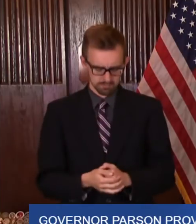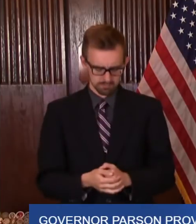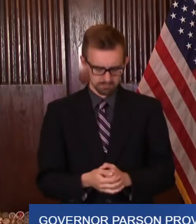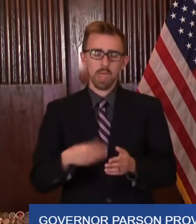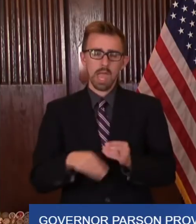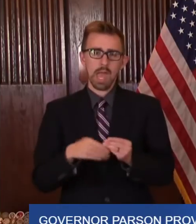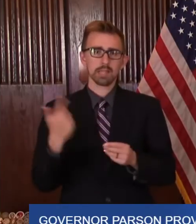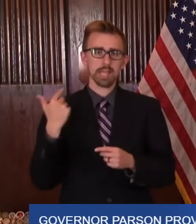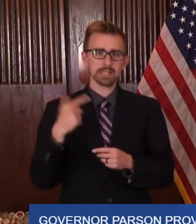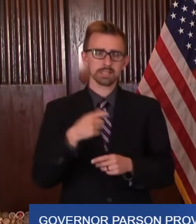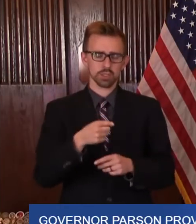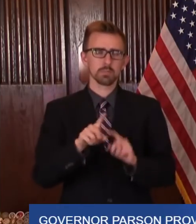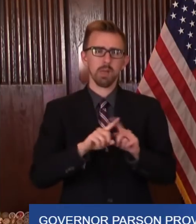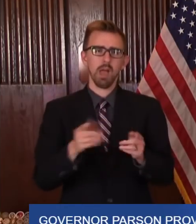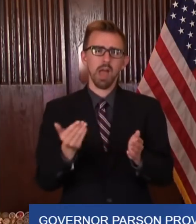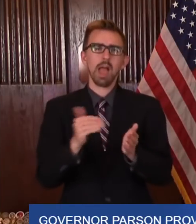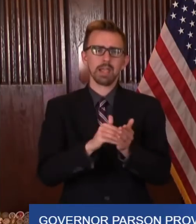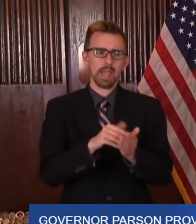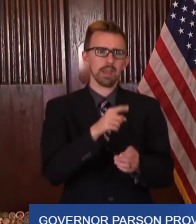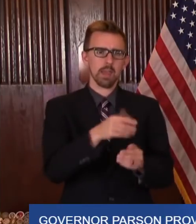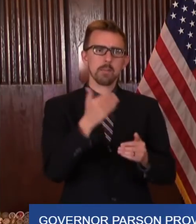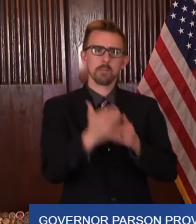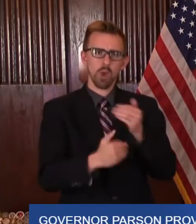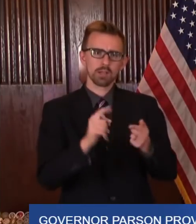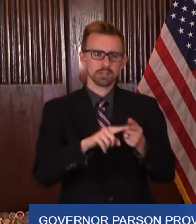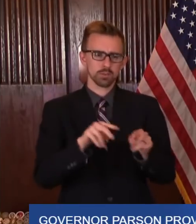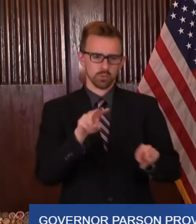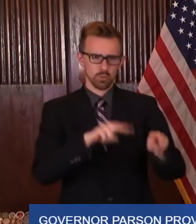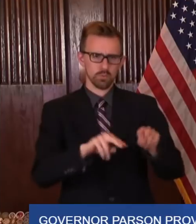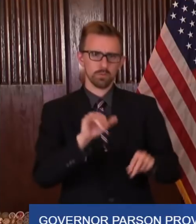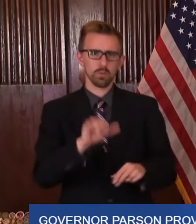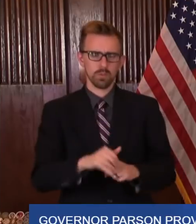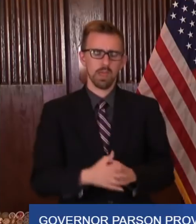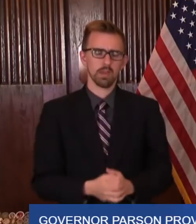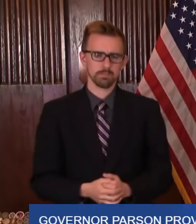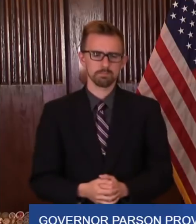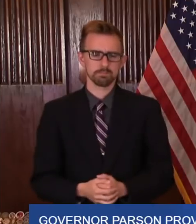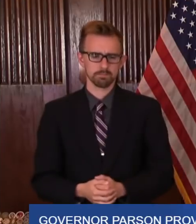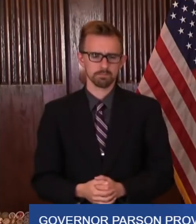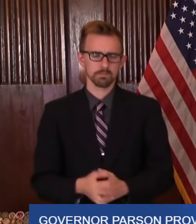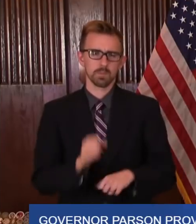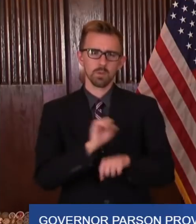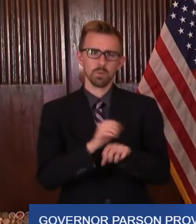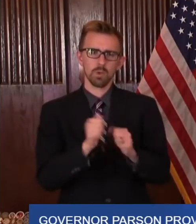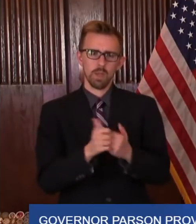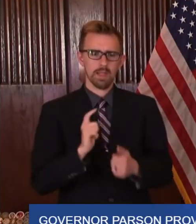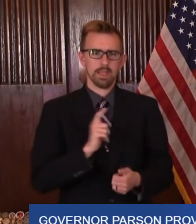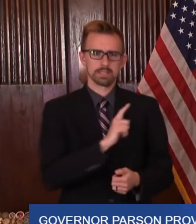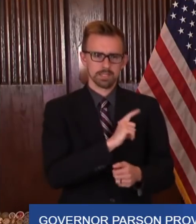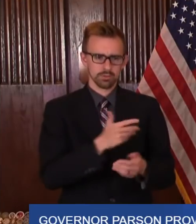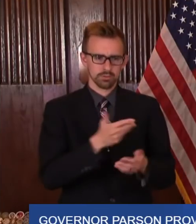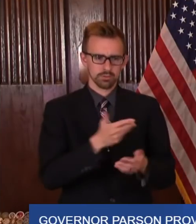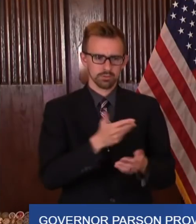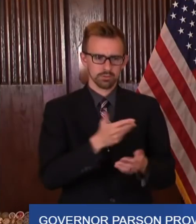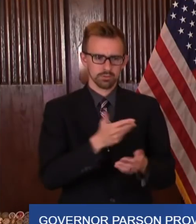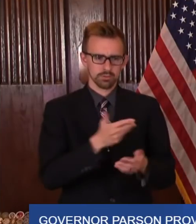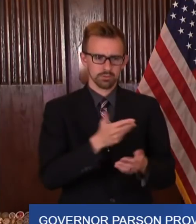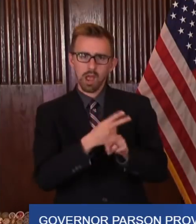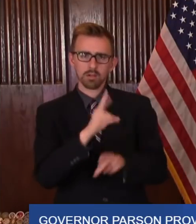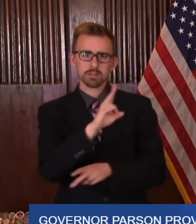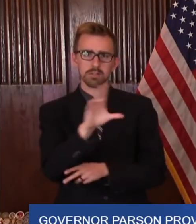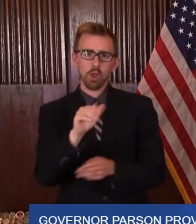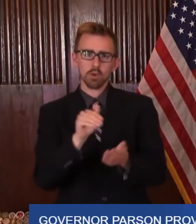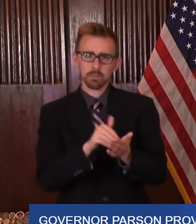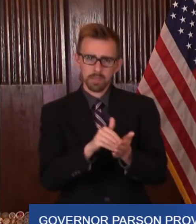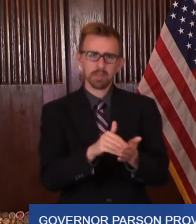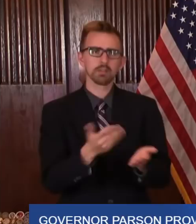it. So there's a start in the process. But again, it's a process to get that done. So again, it's a matter of working with the legislators to figure out how we come up with that $700